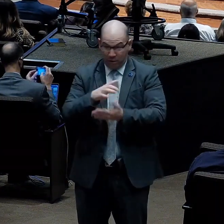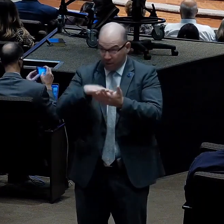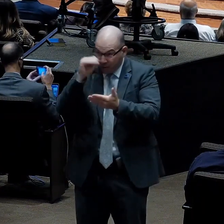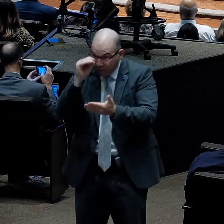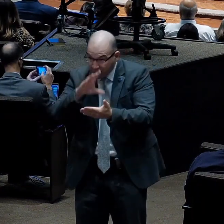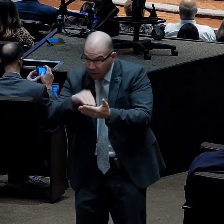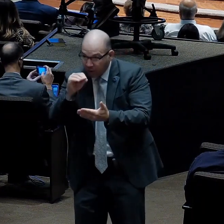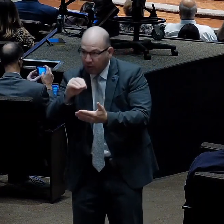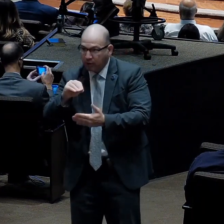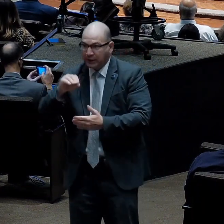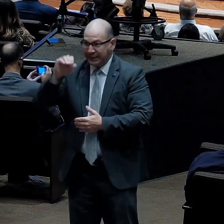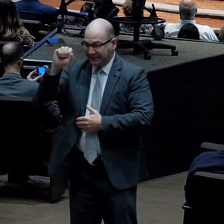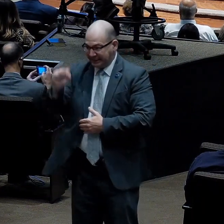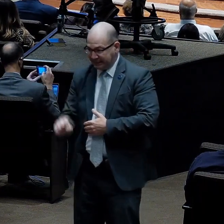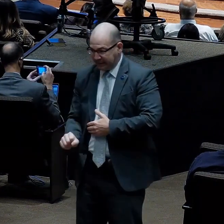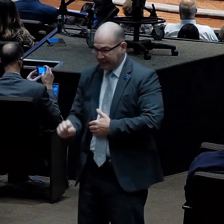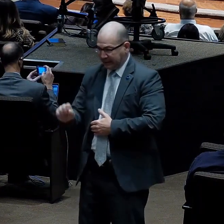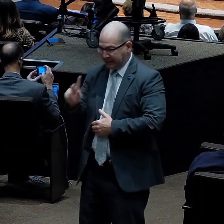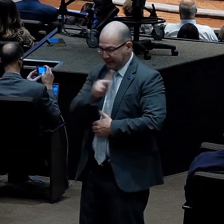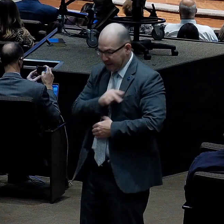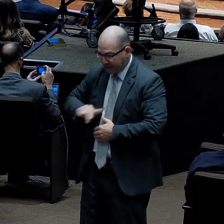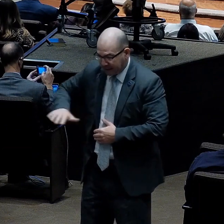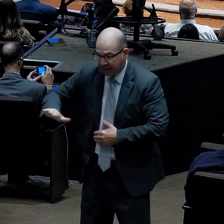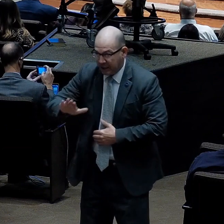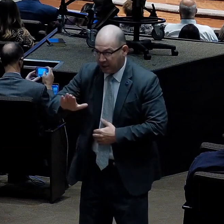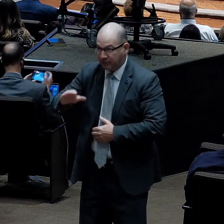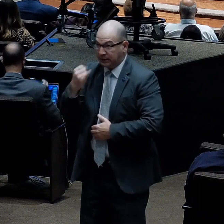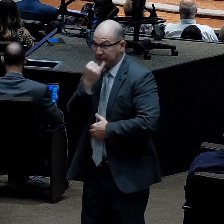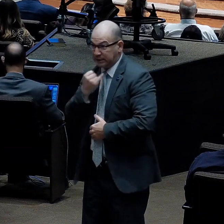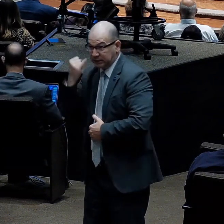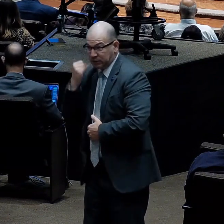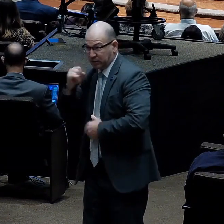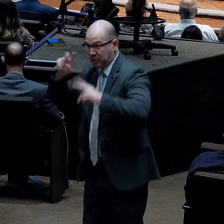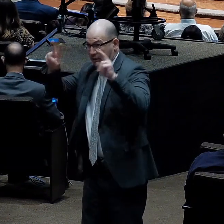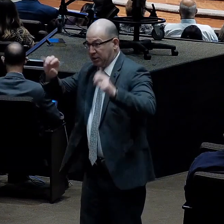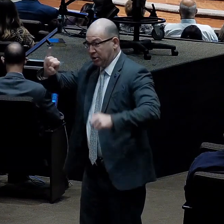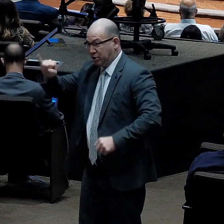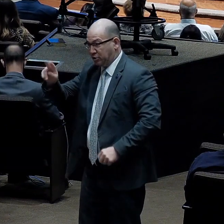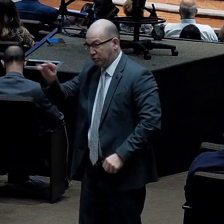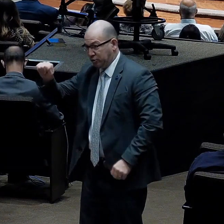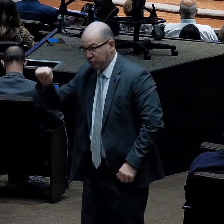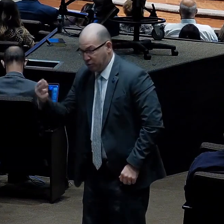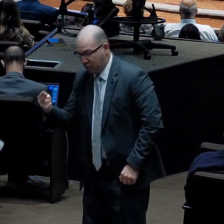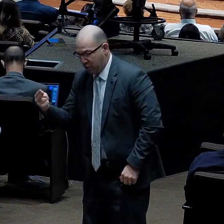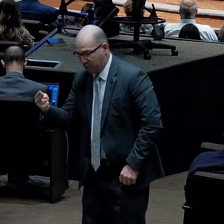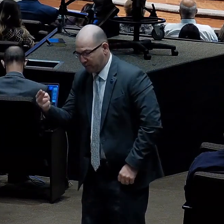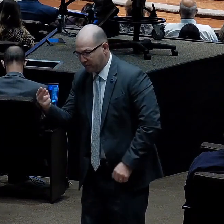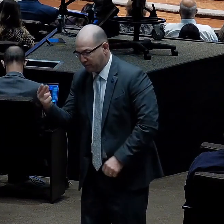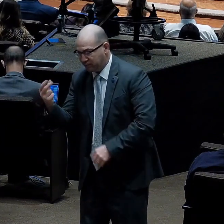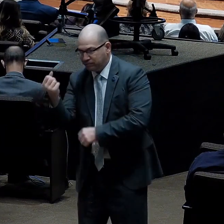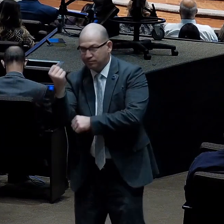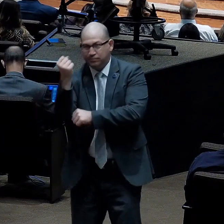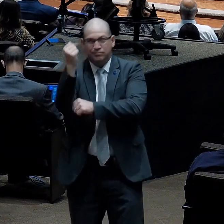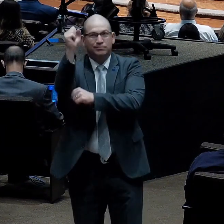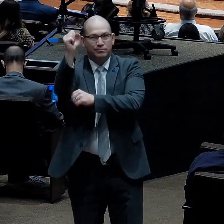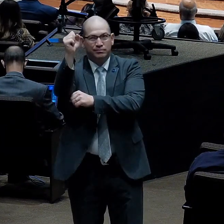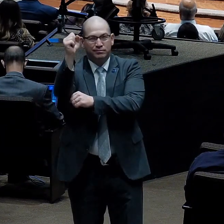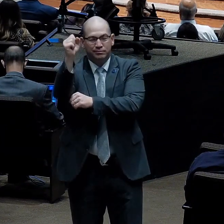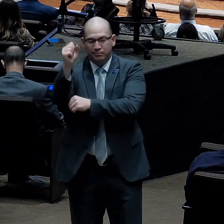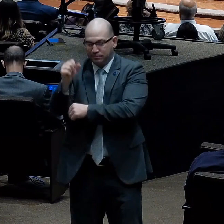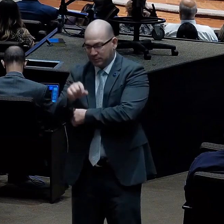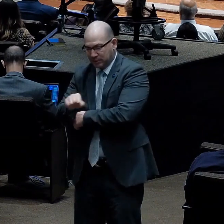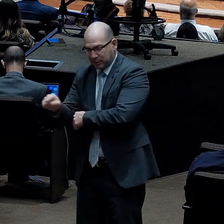southern kingdom, had turned from God, and that in Isaiah 59, the Bible said that truth had fallen in the streets.